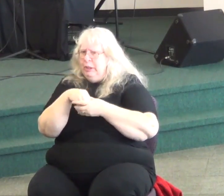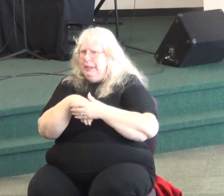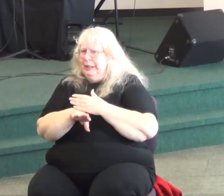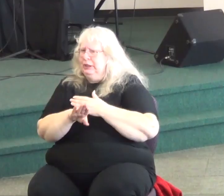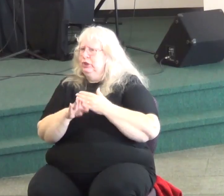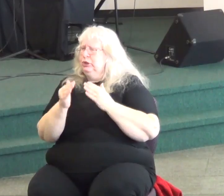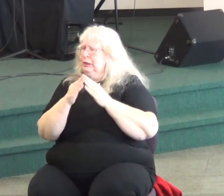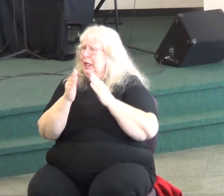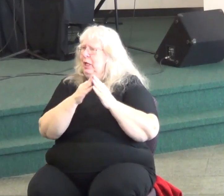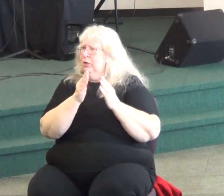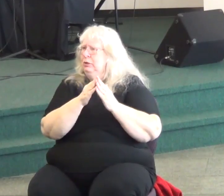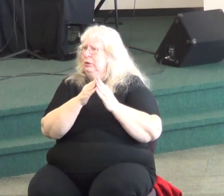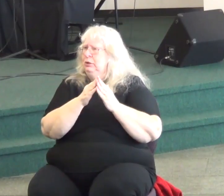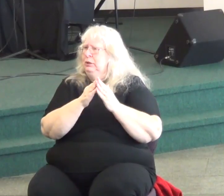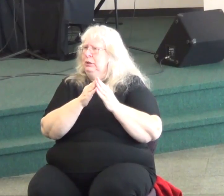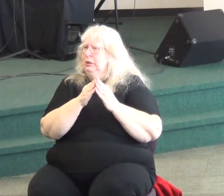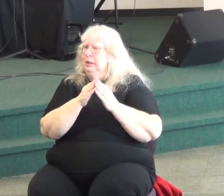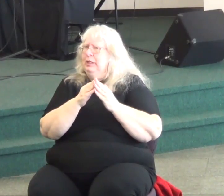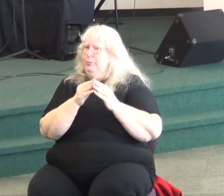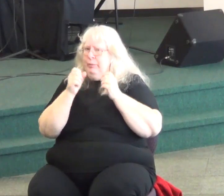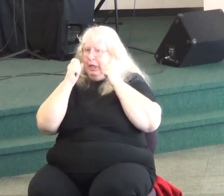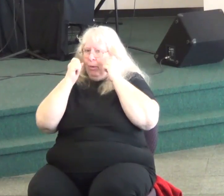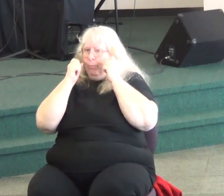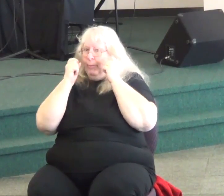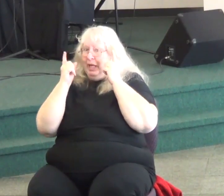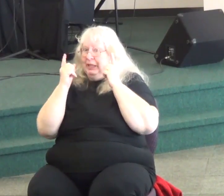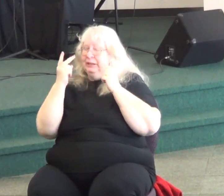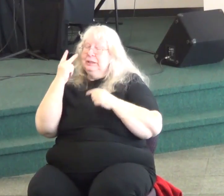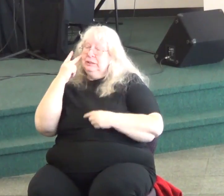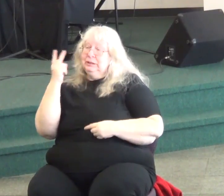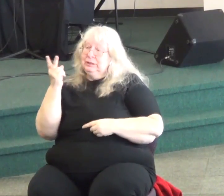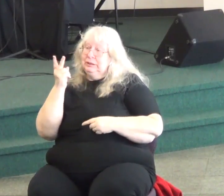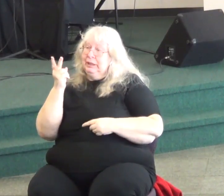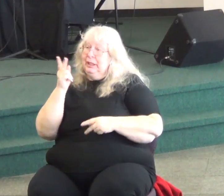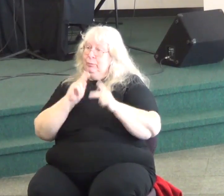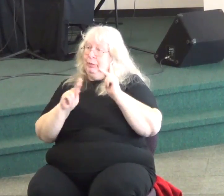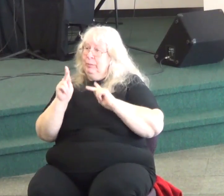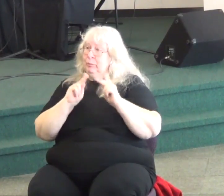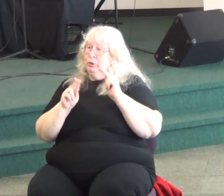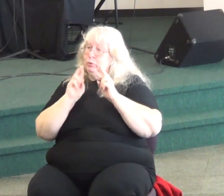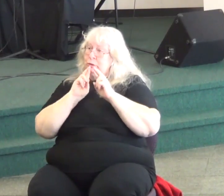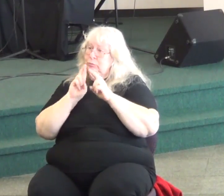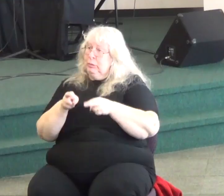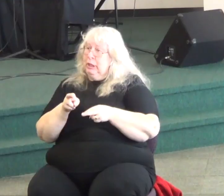Because we have no comprehension who Jesus is, even though we've read and studied and learned about him.